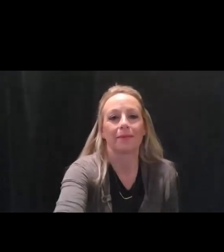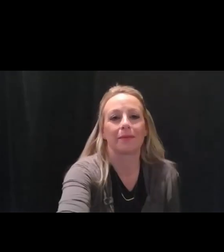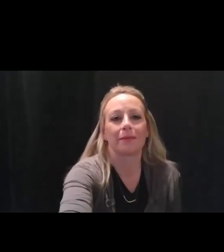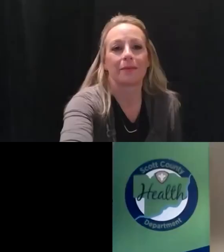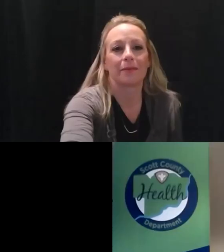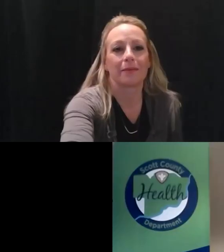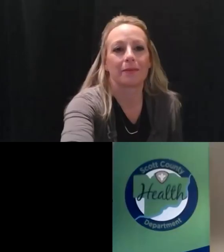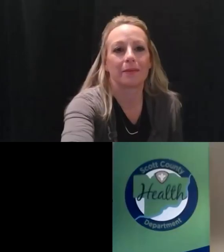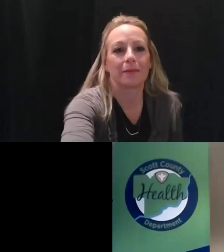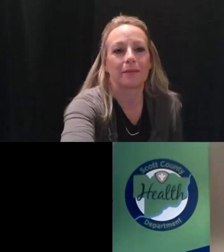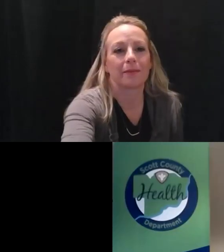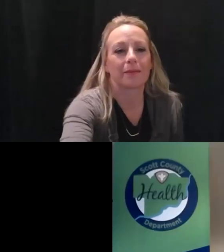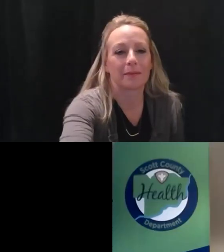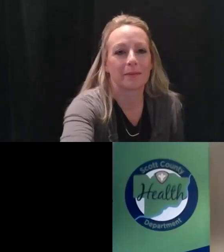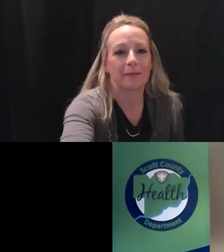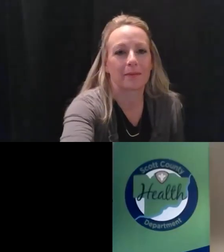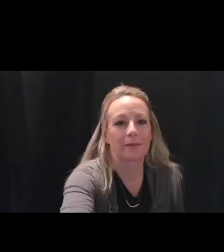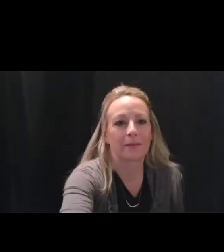Thank you, Nita. Now we'll hear from Ed.